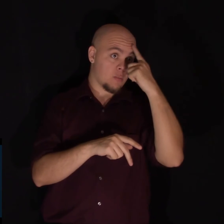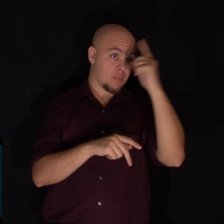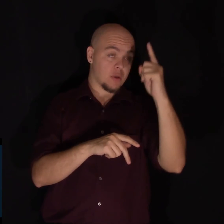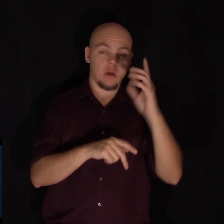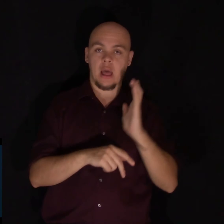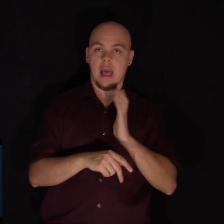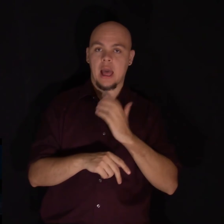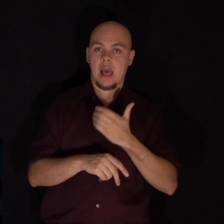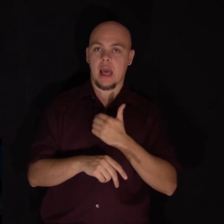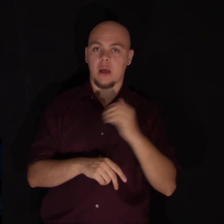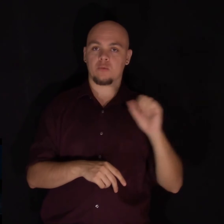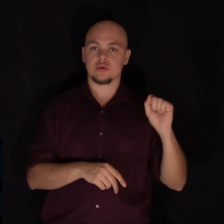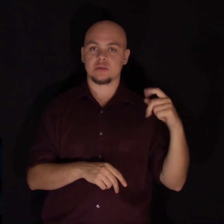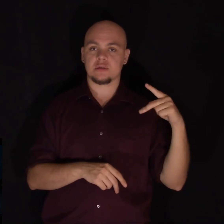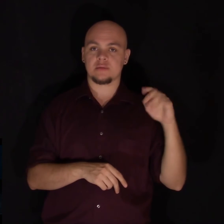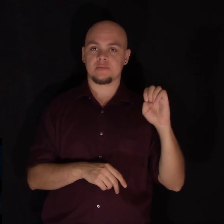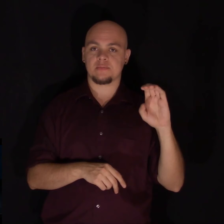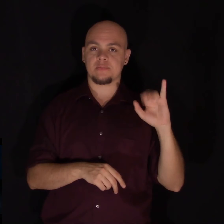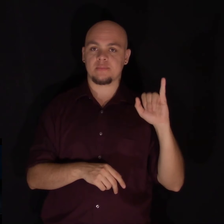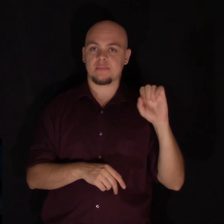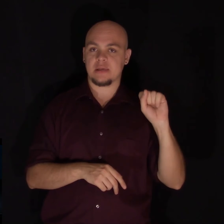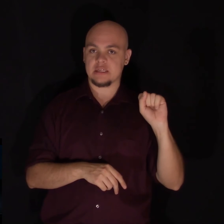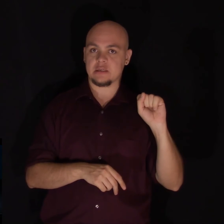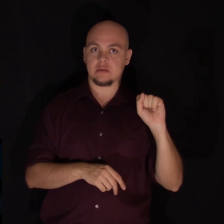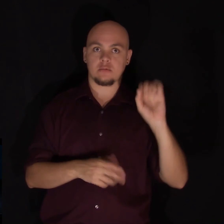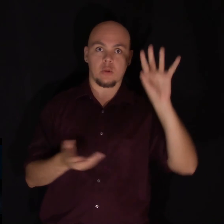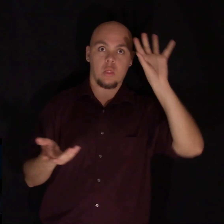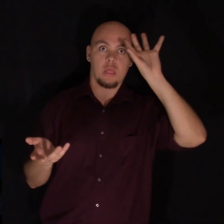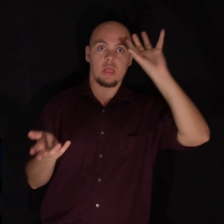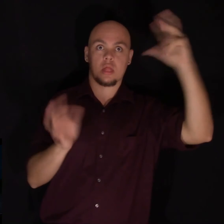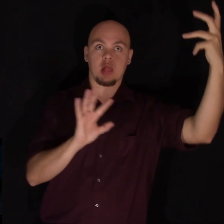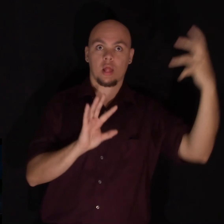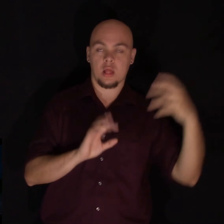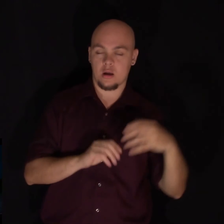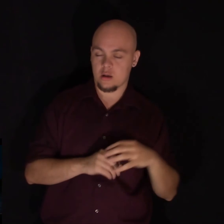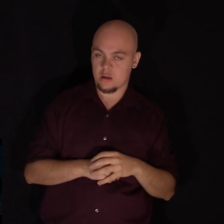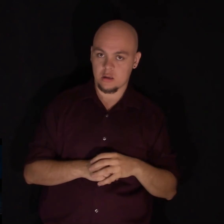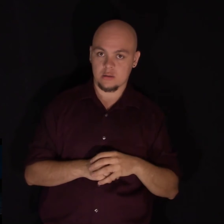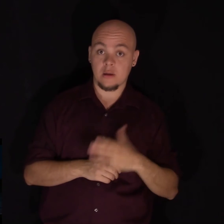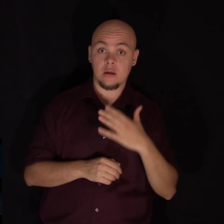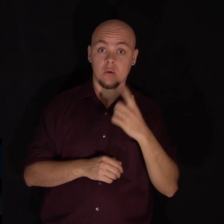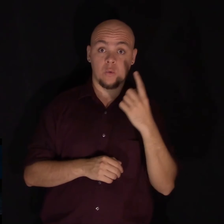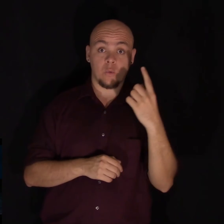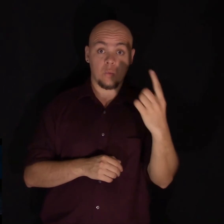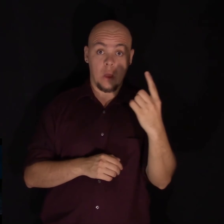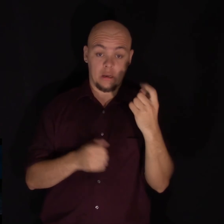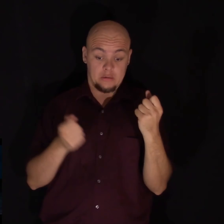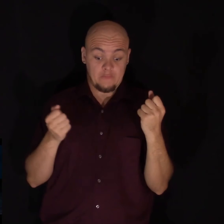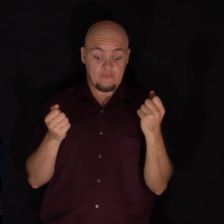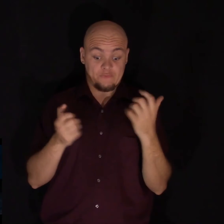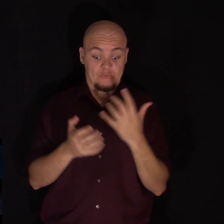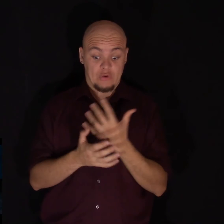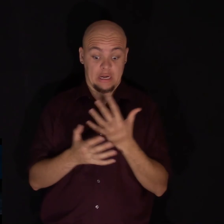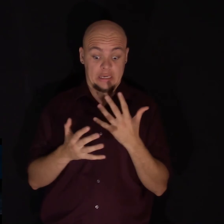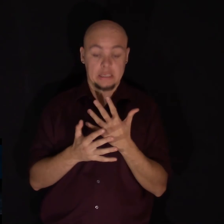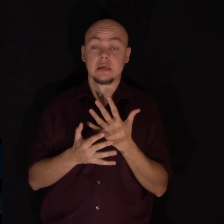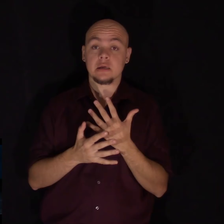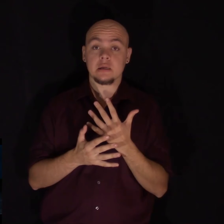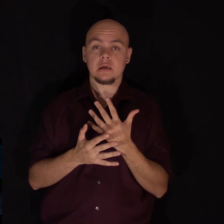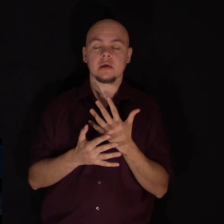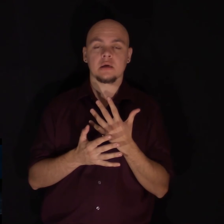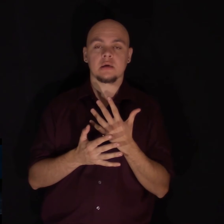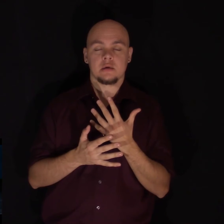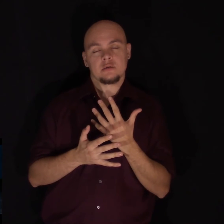go berserk. Now, one of the most frightening things, in my view, at this moment are the kinds